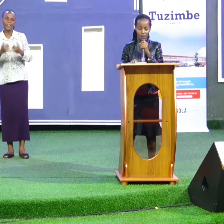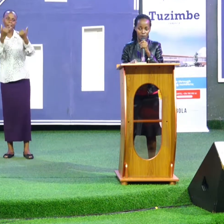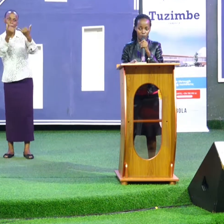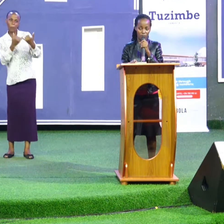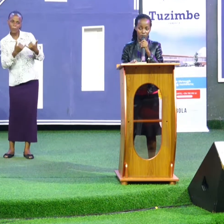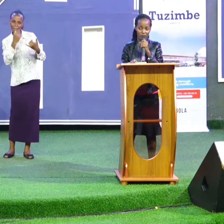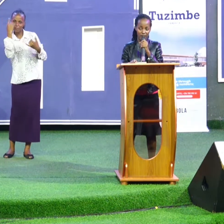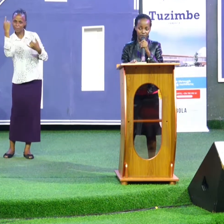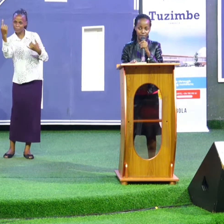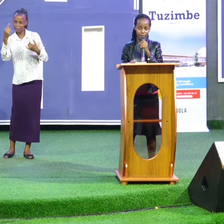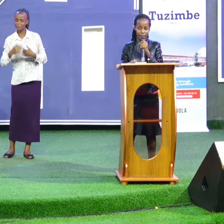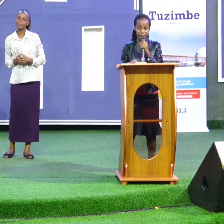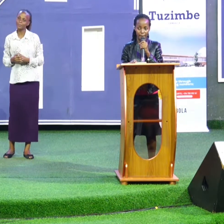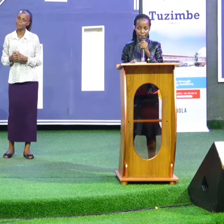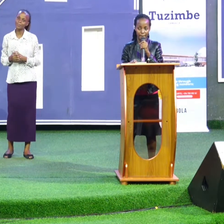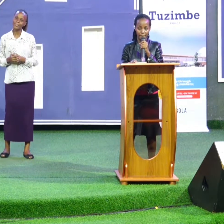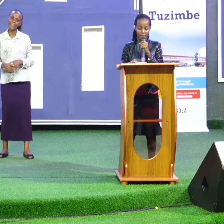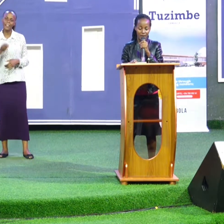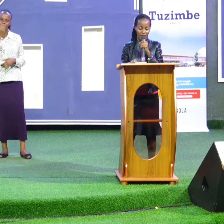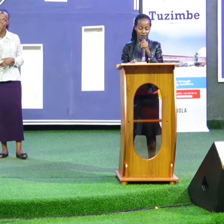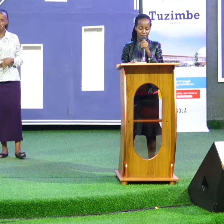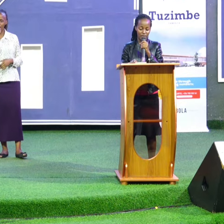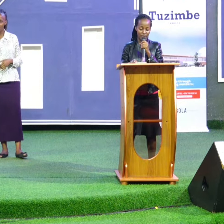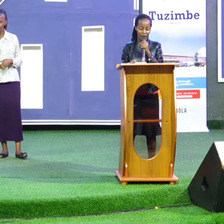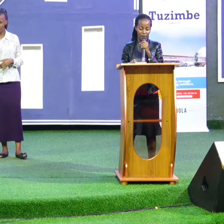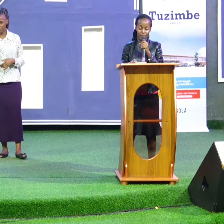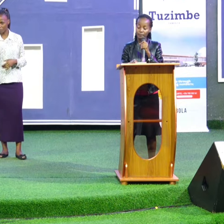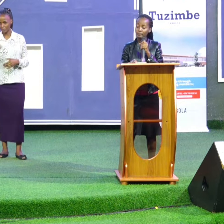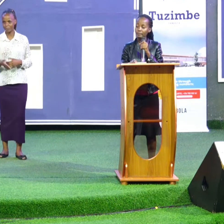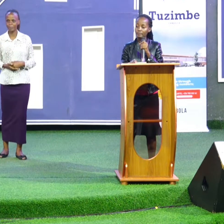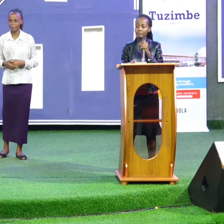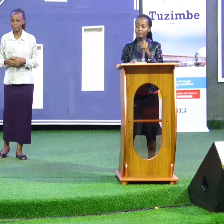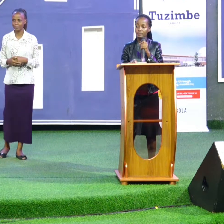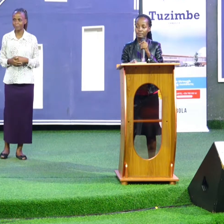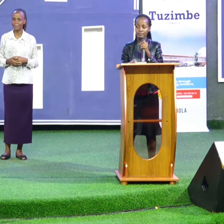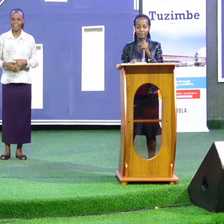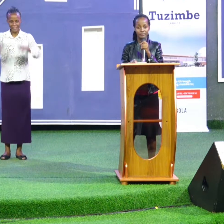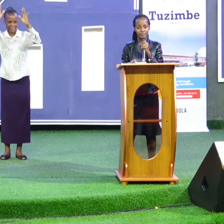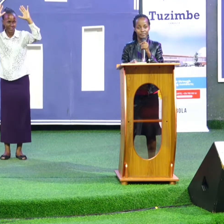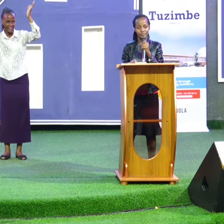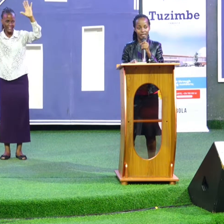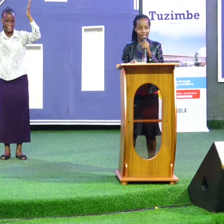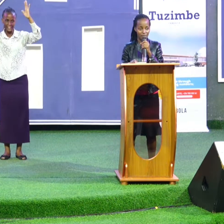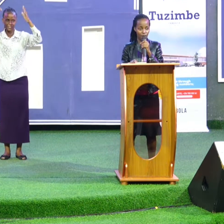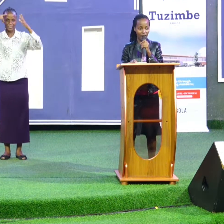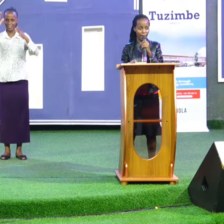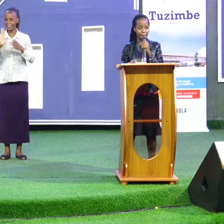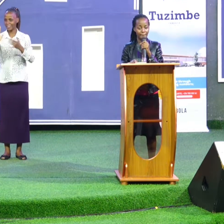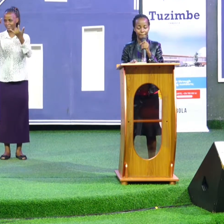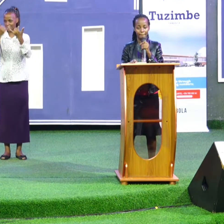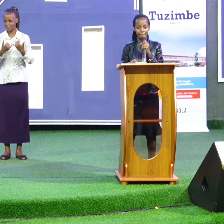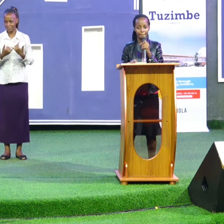ninomu. With one wife. Muita Flower. Her name is Flower. Tulina mumukubire ko mungalo. Clap for